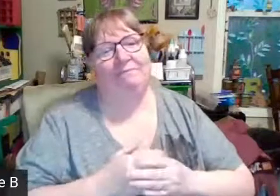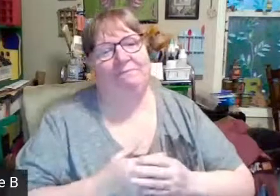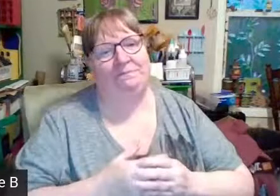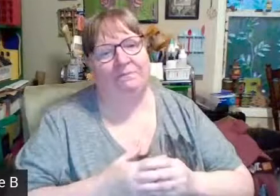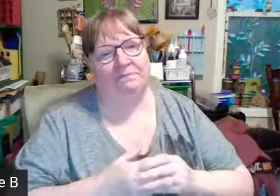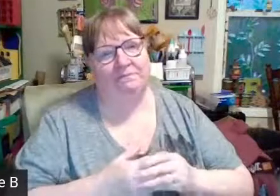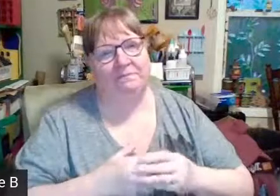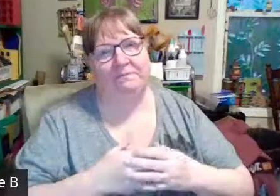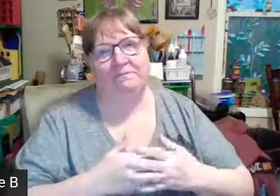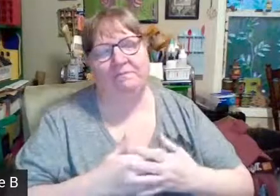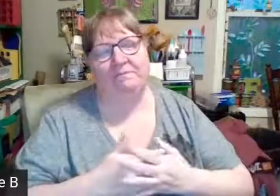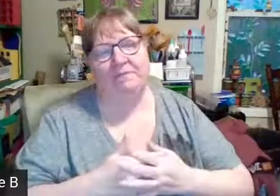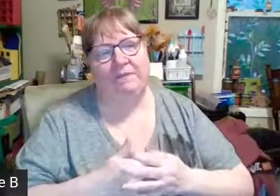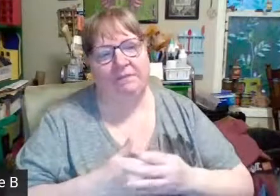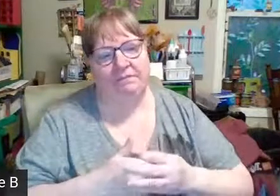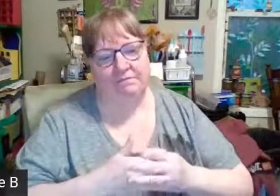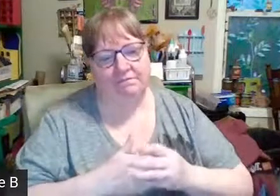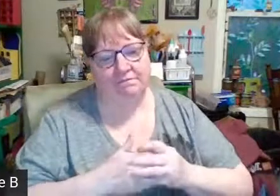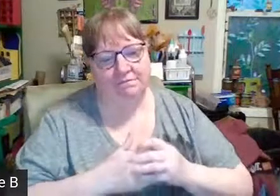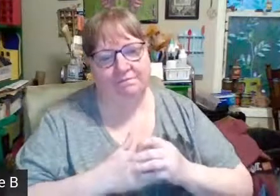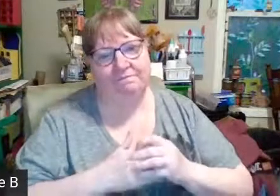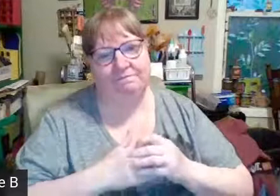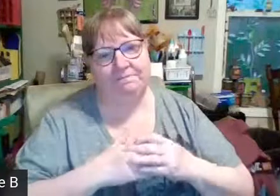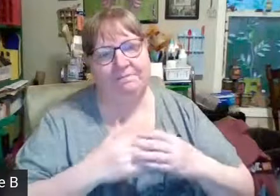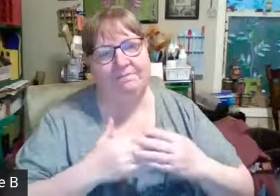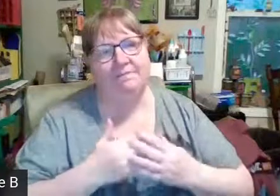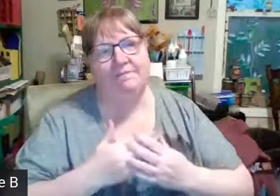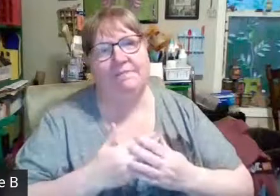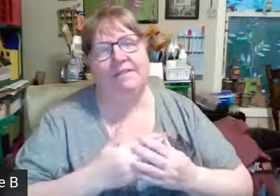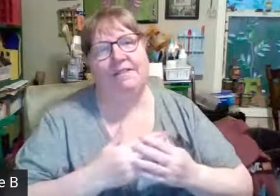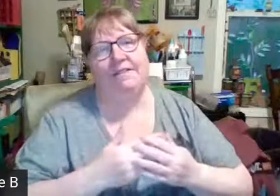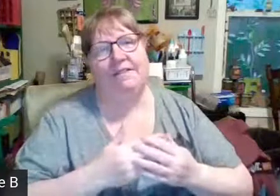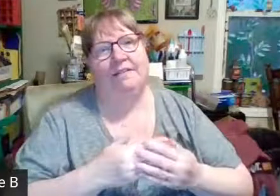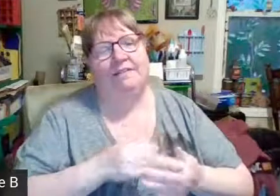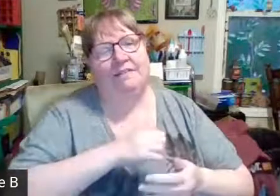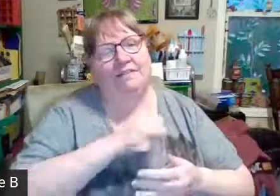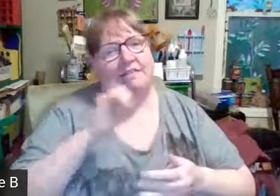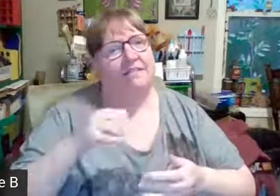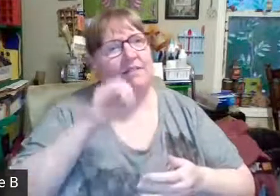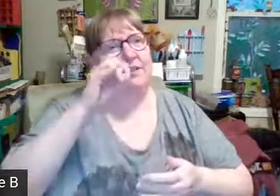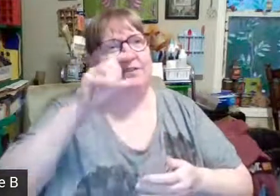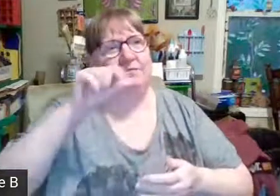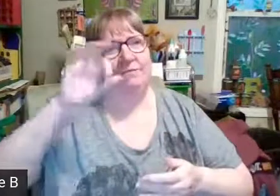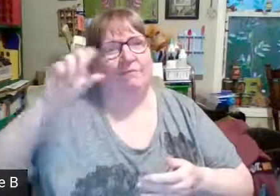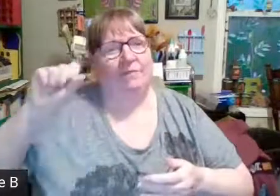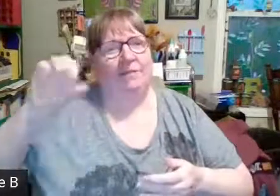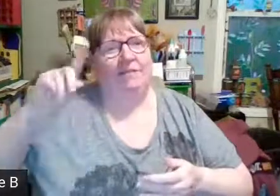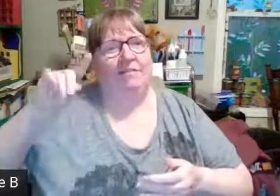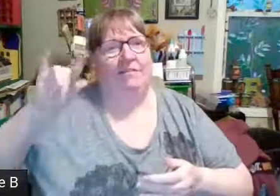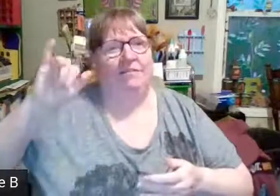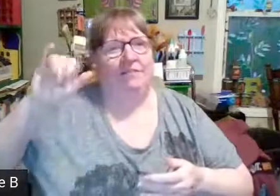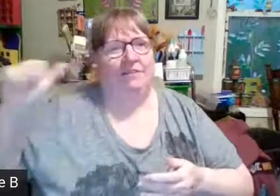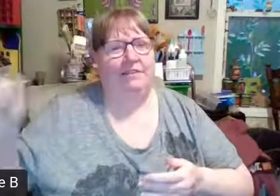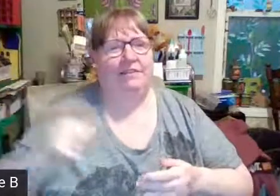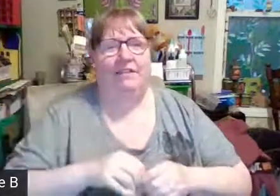in fact, speaking of which, January, I'm pretty much out of pocket. I get